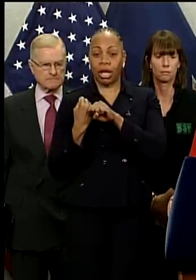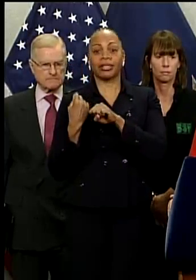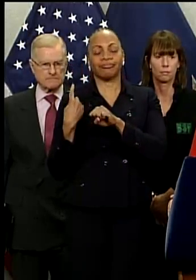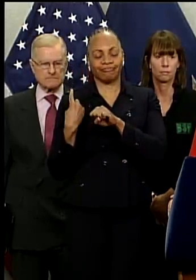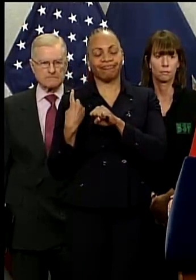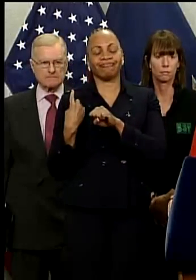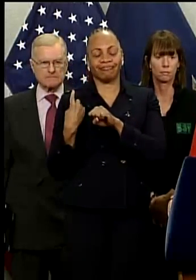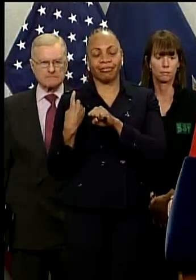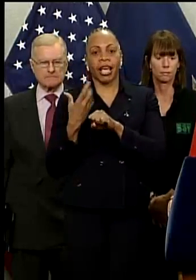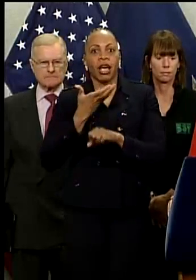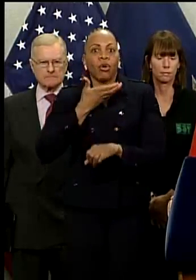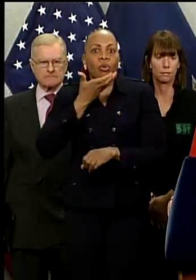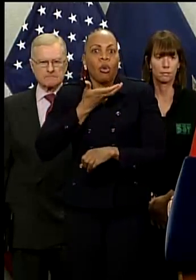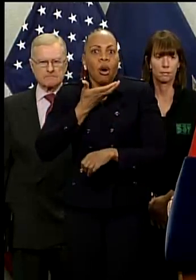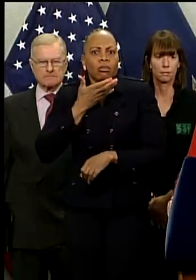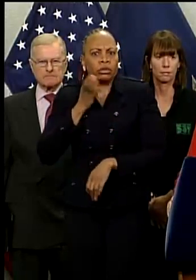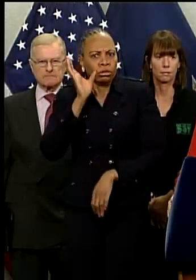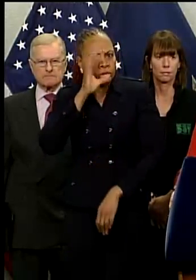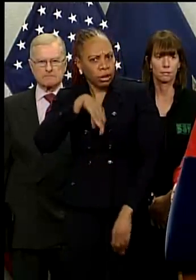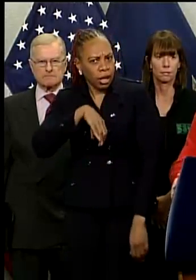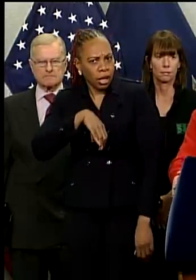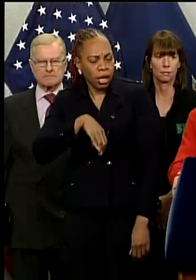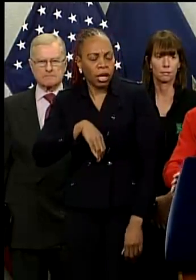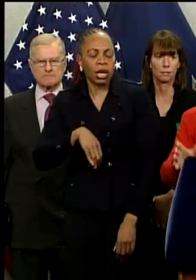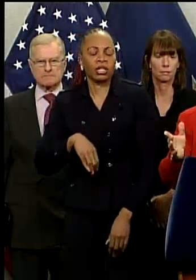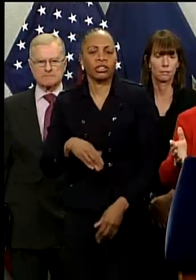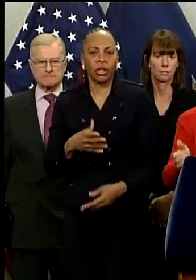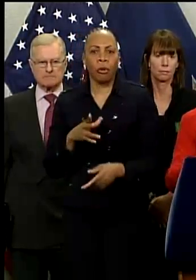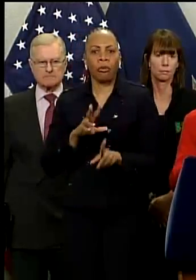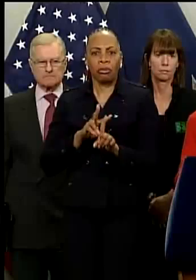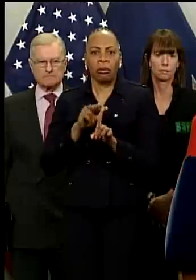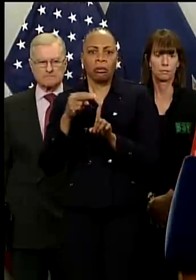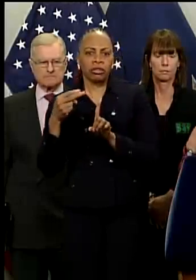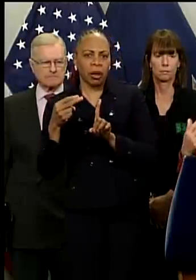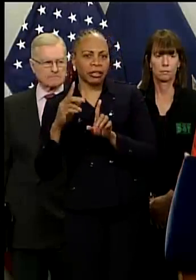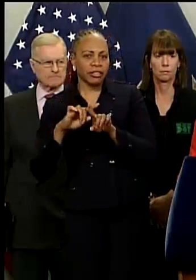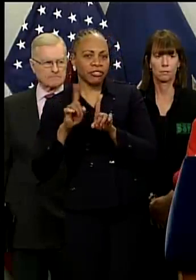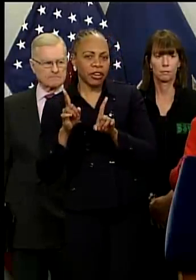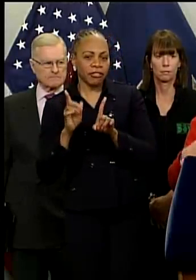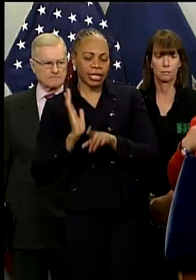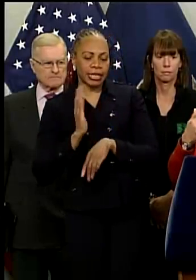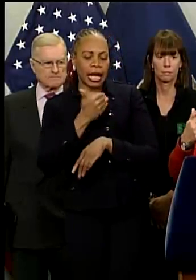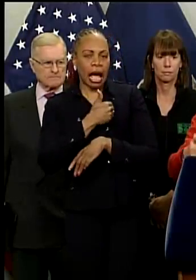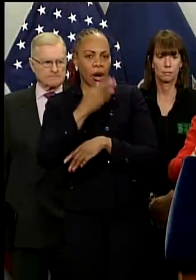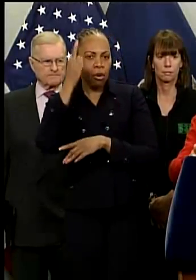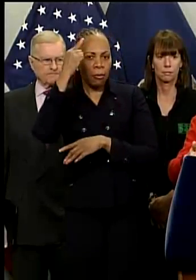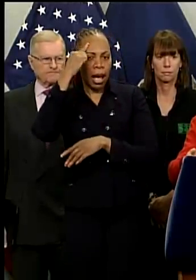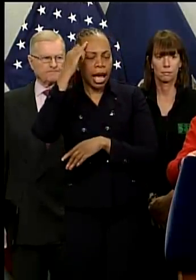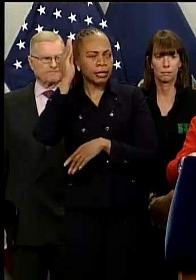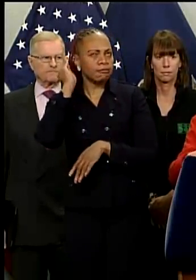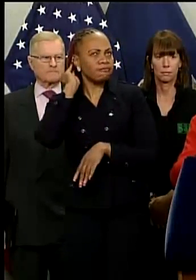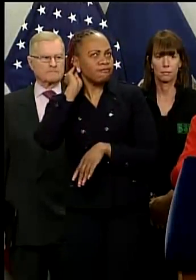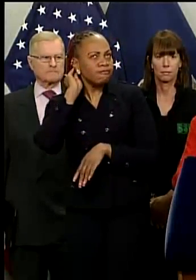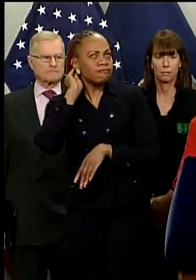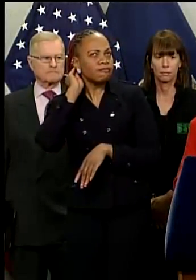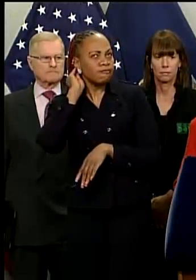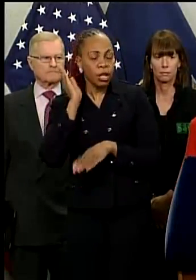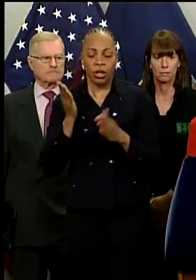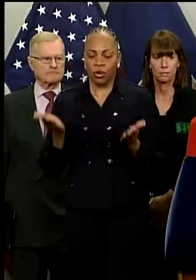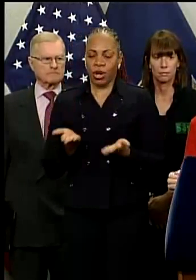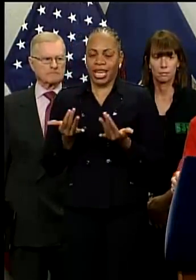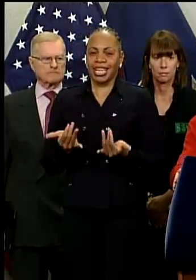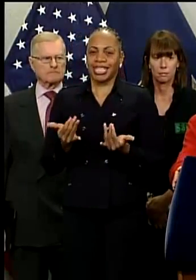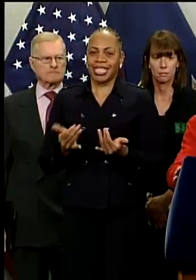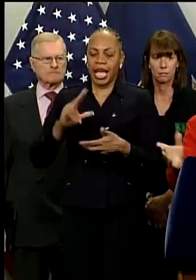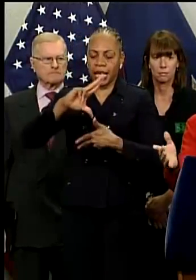and it's been warmer than normal. So you can look at the other side. It's on our minds because we're here today and because Sandy